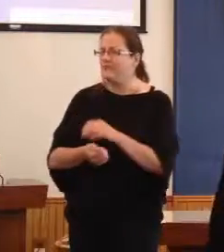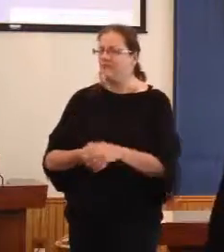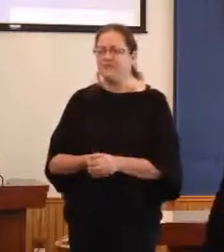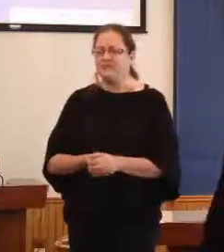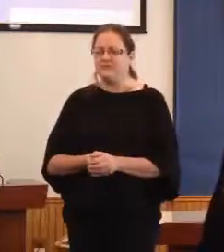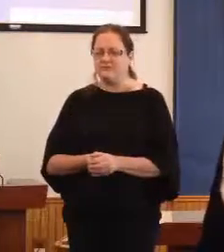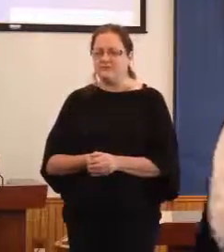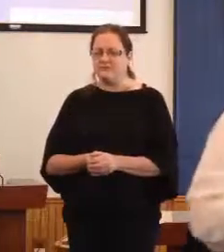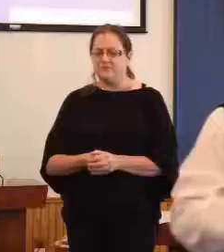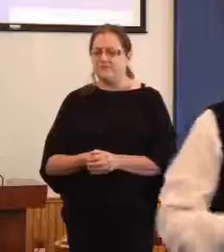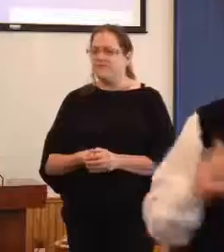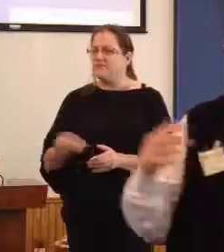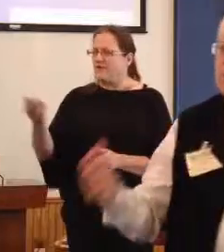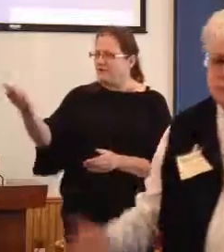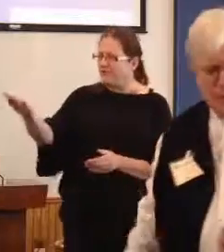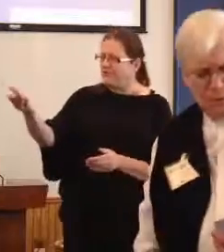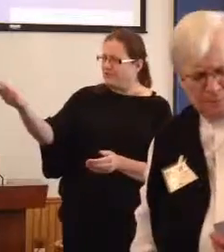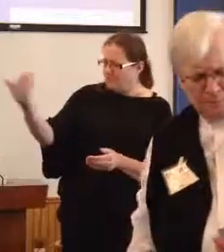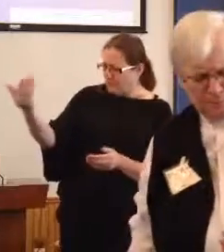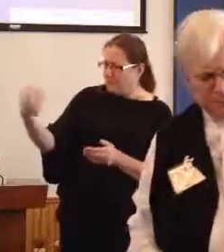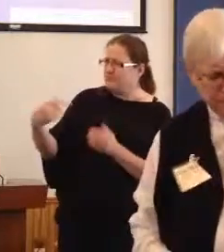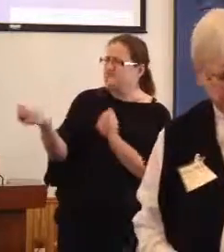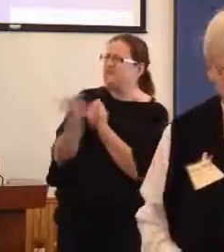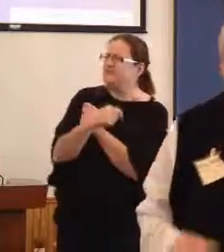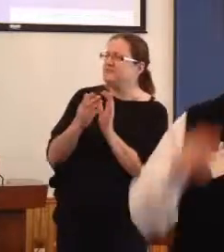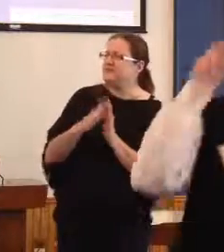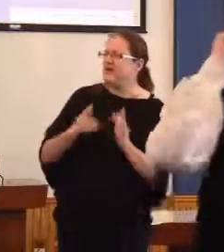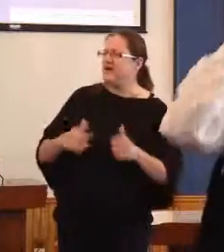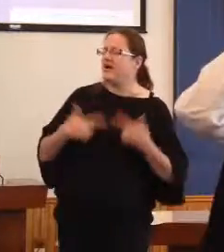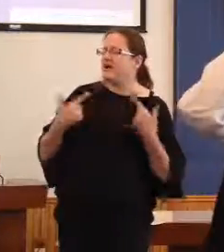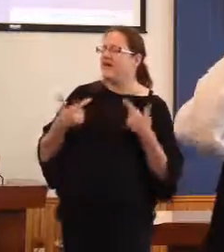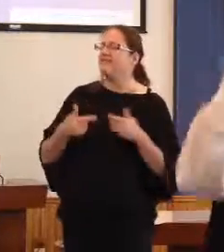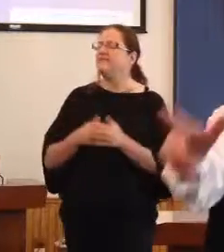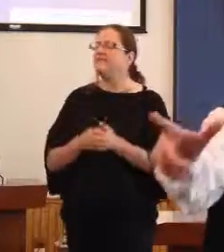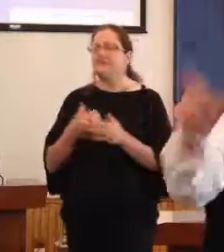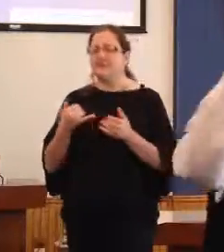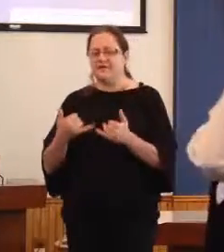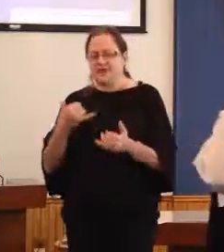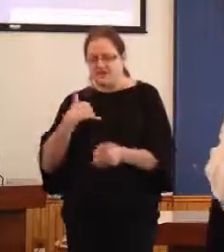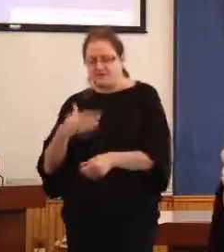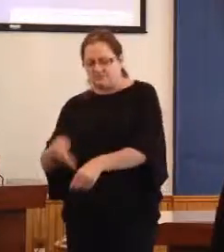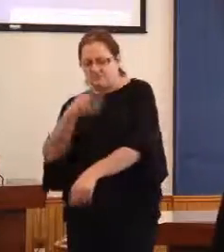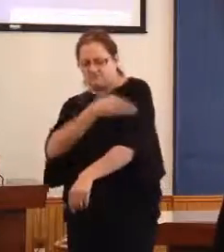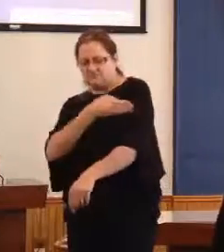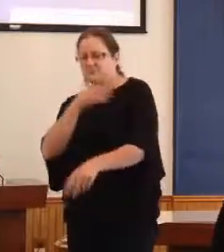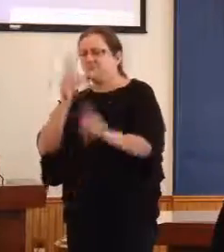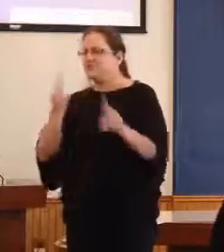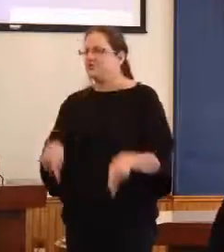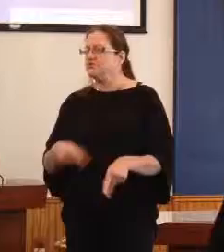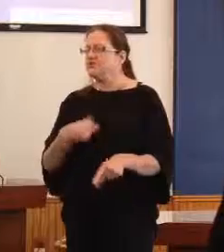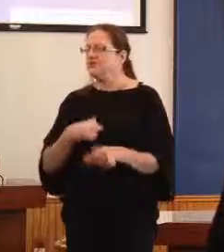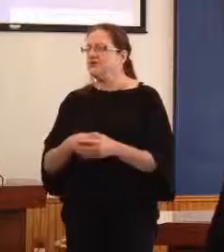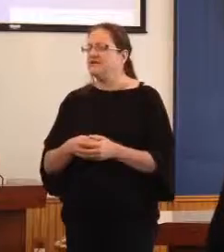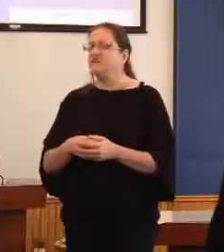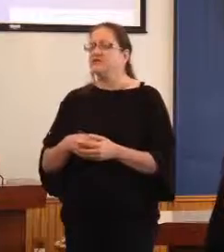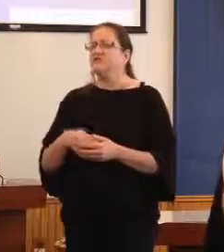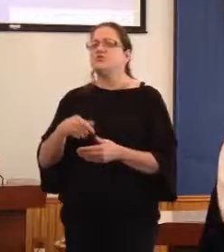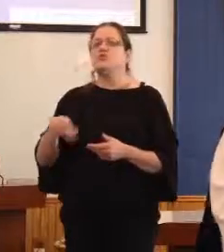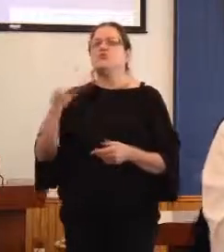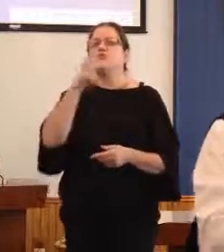lives and helped us to become better people. So, who has touched you?